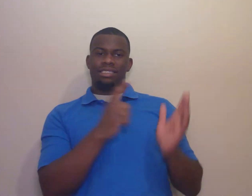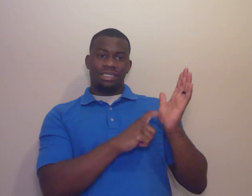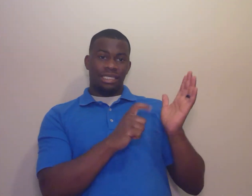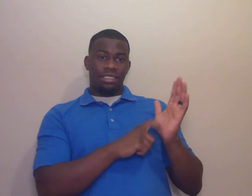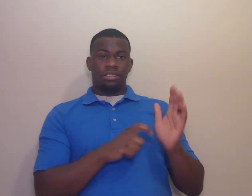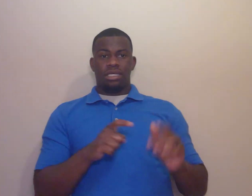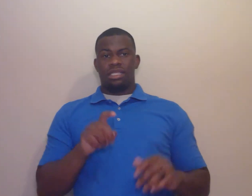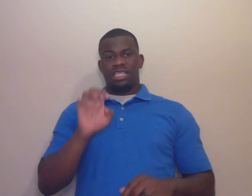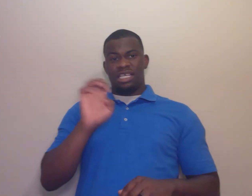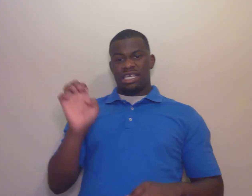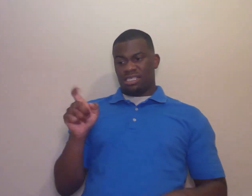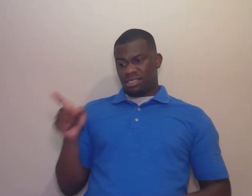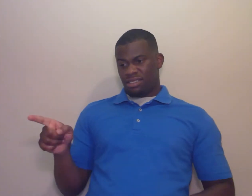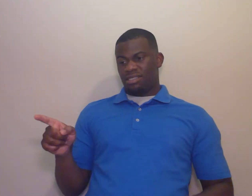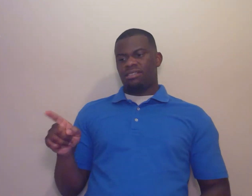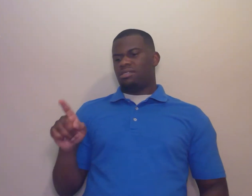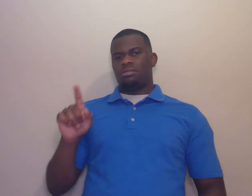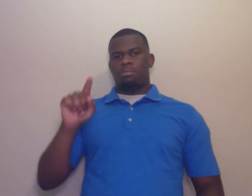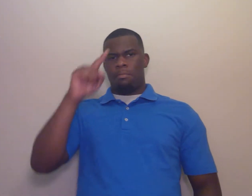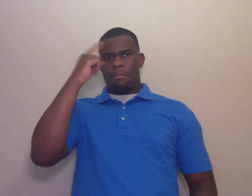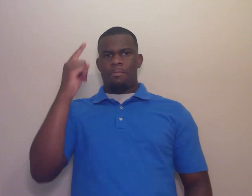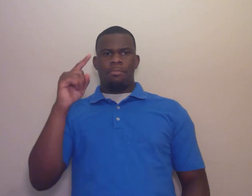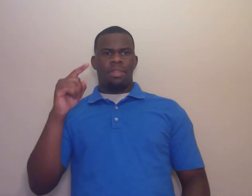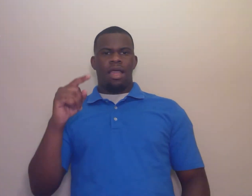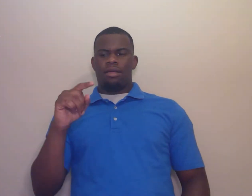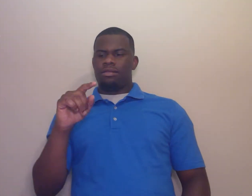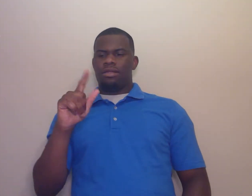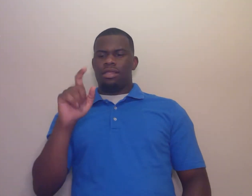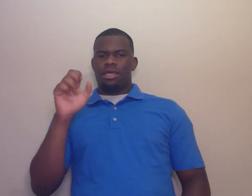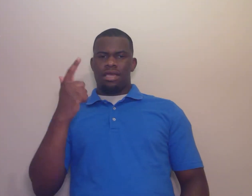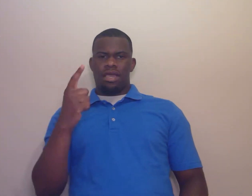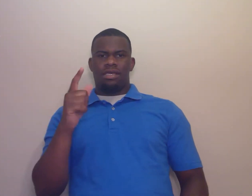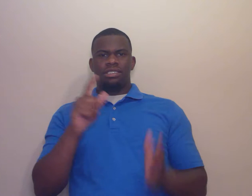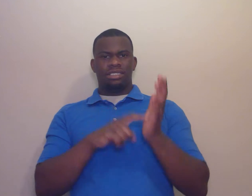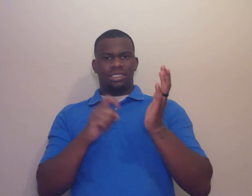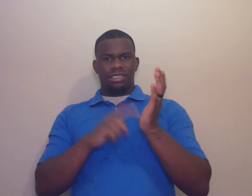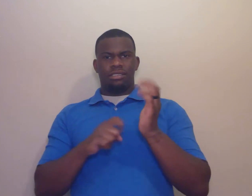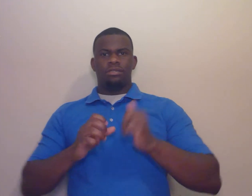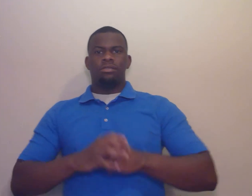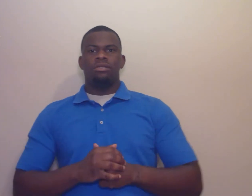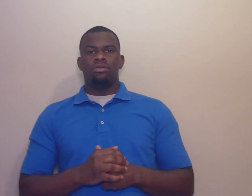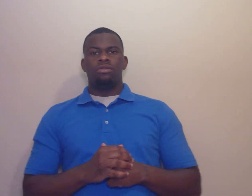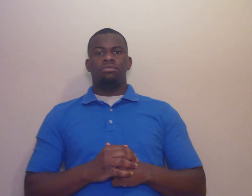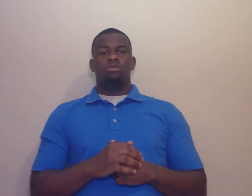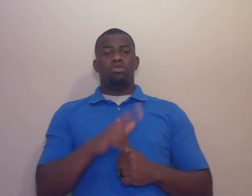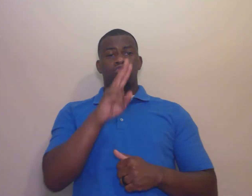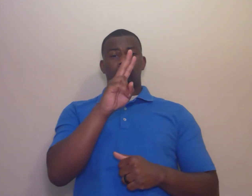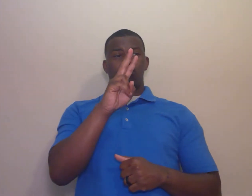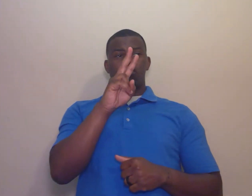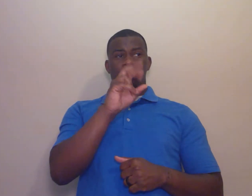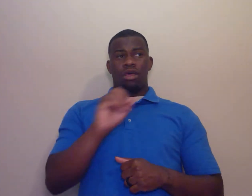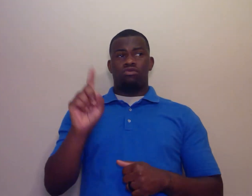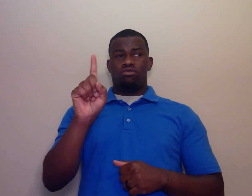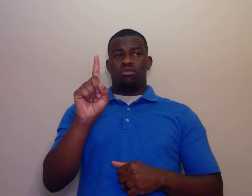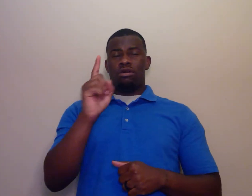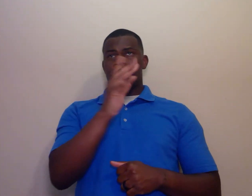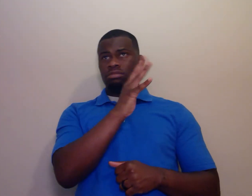eastern seaboard from 2001 through 2015, and the CDC states that 95% of